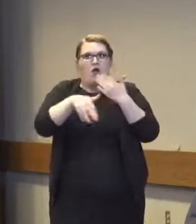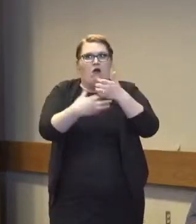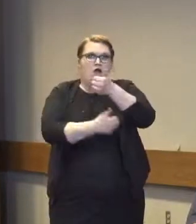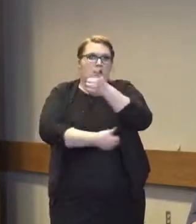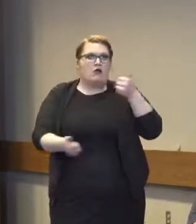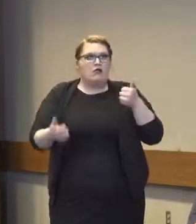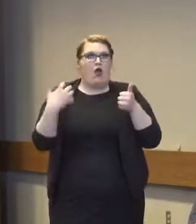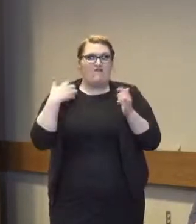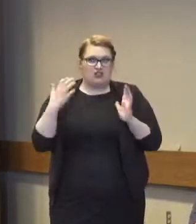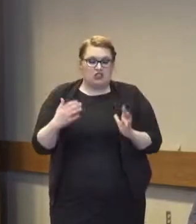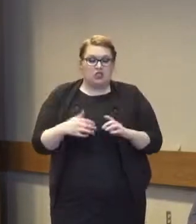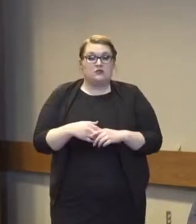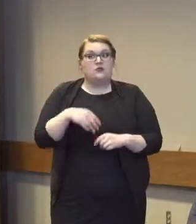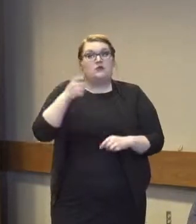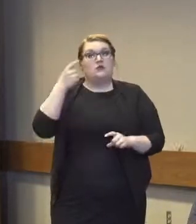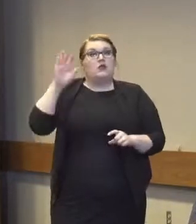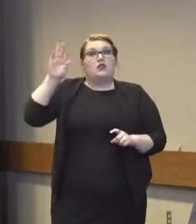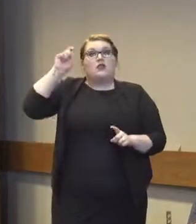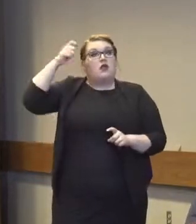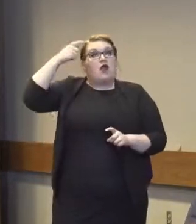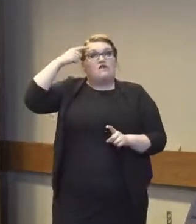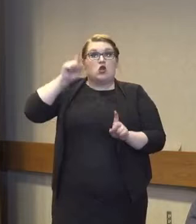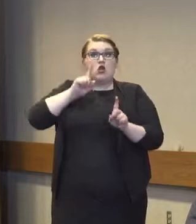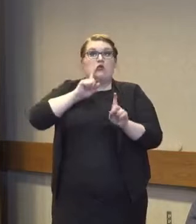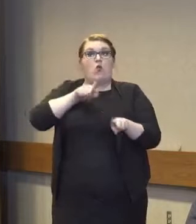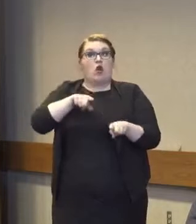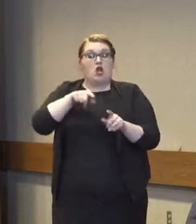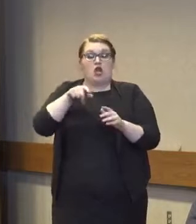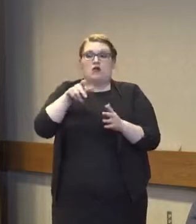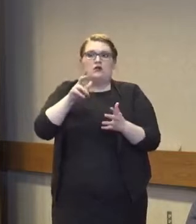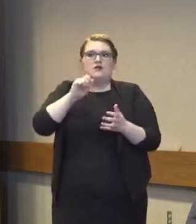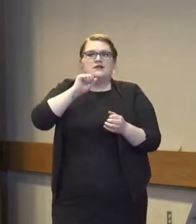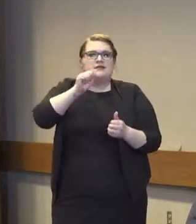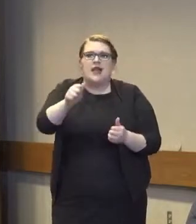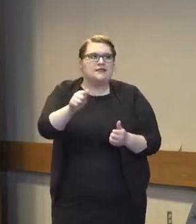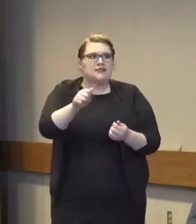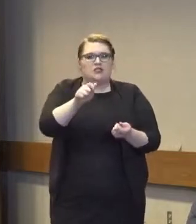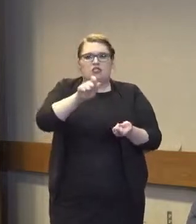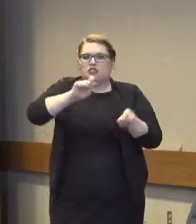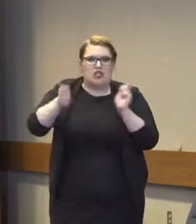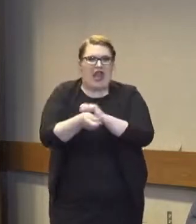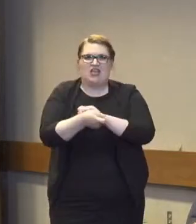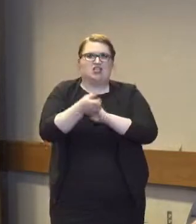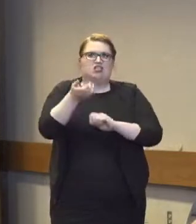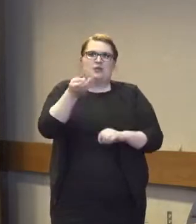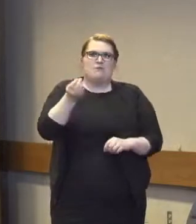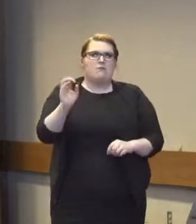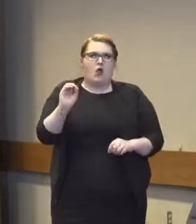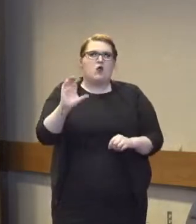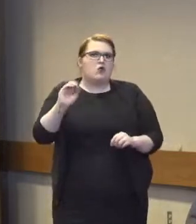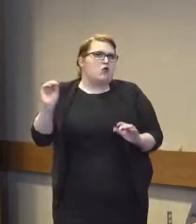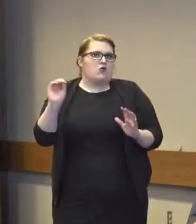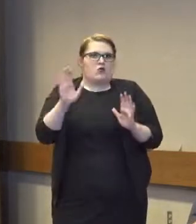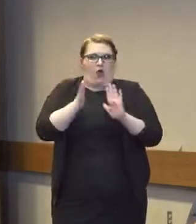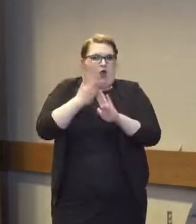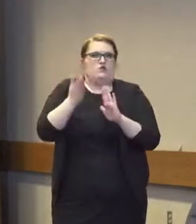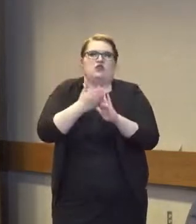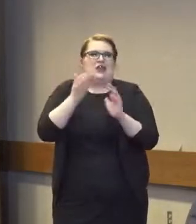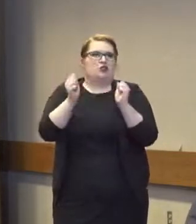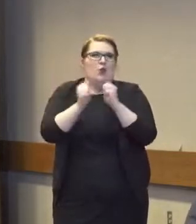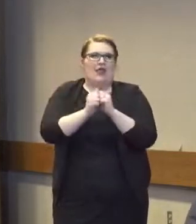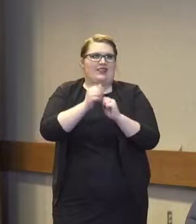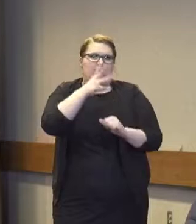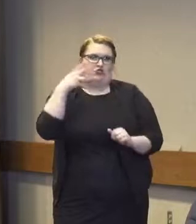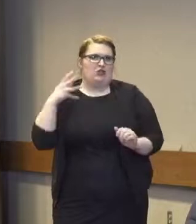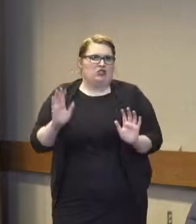This change, the governor's order, does not in any way change the way that Montgomery County operates as far as immigration status. We do not consider